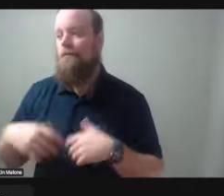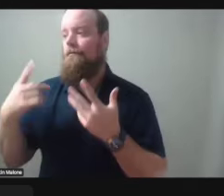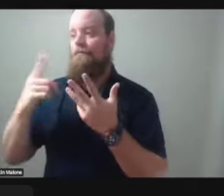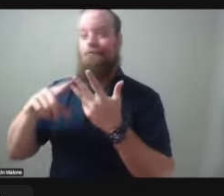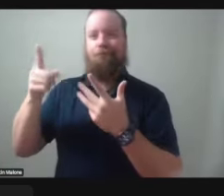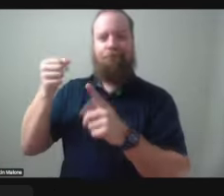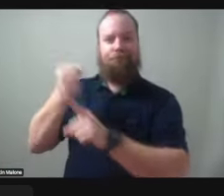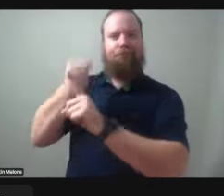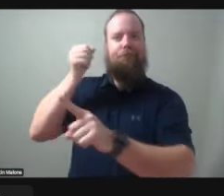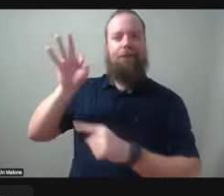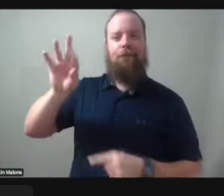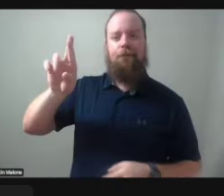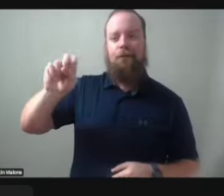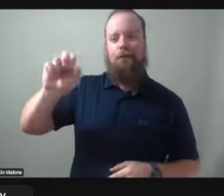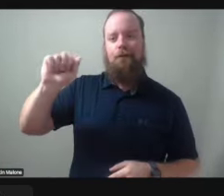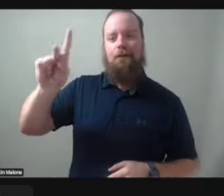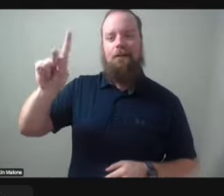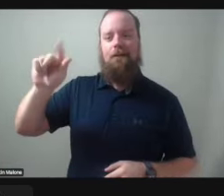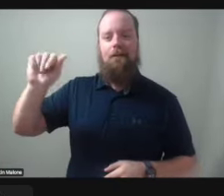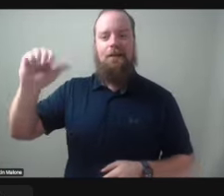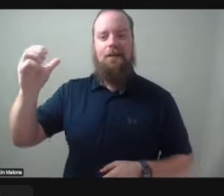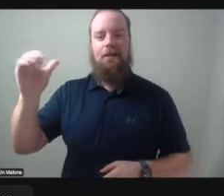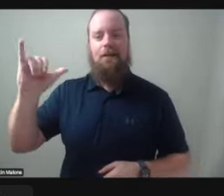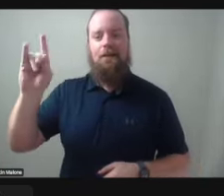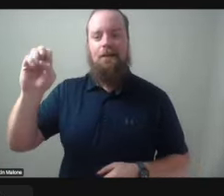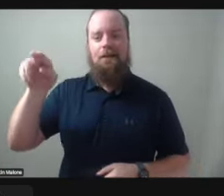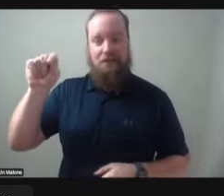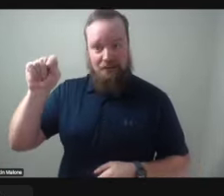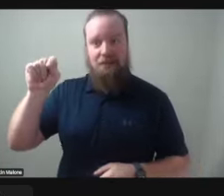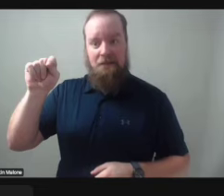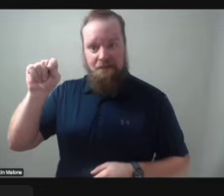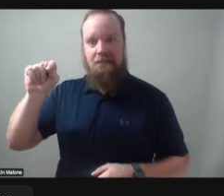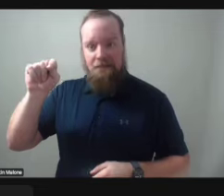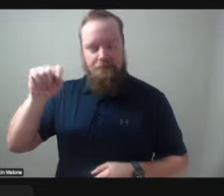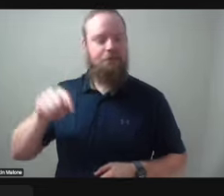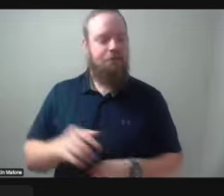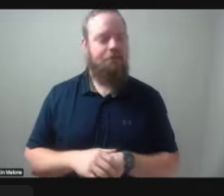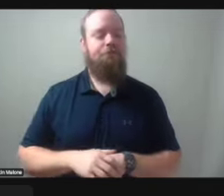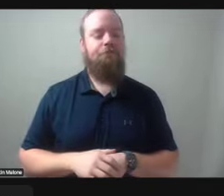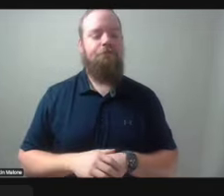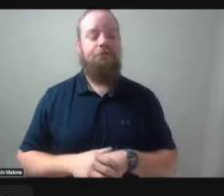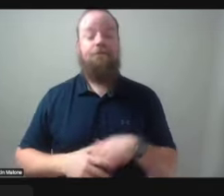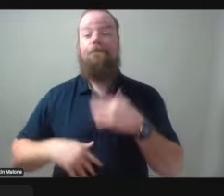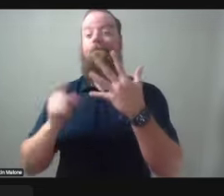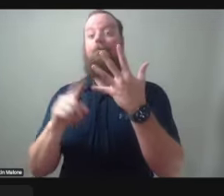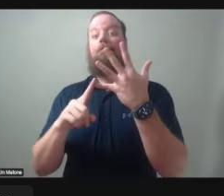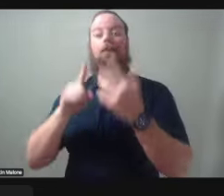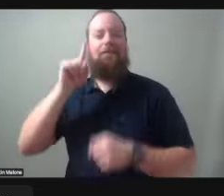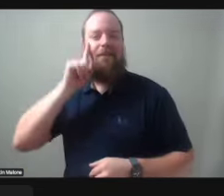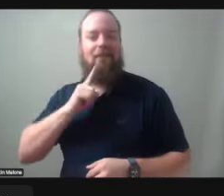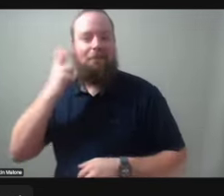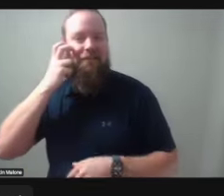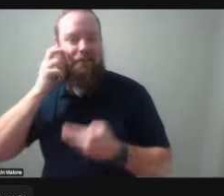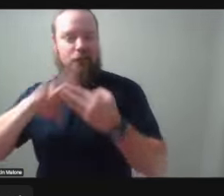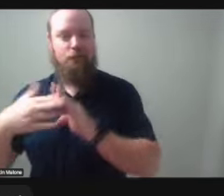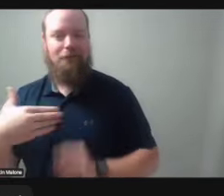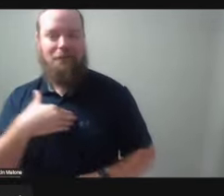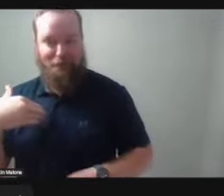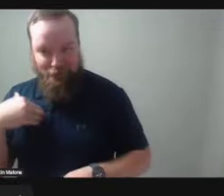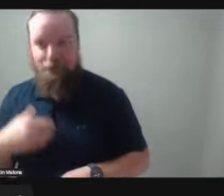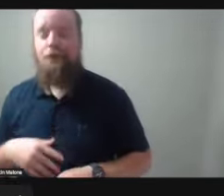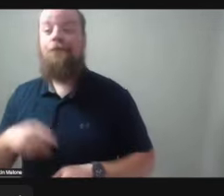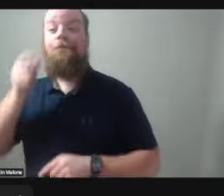the ability to hear, and then throughout time they get sick, or they are involved, they get a